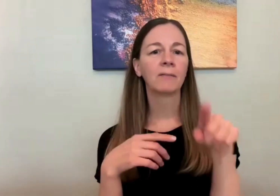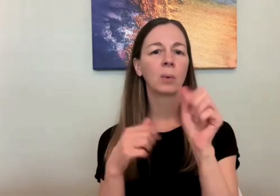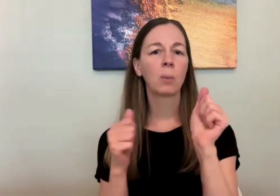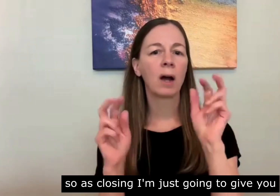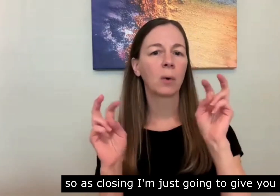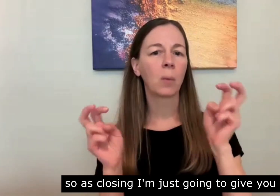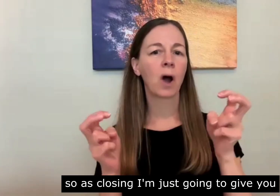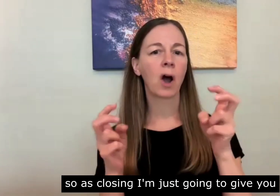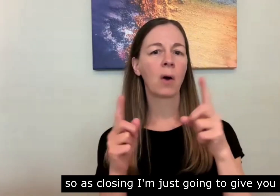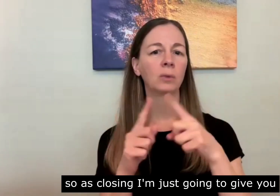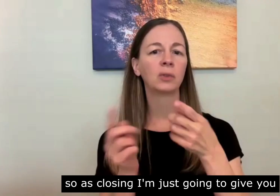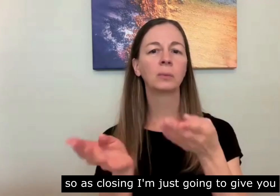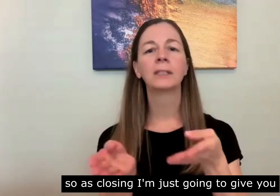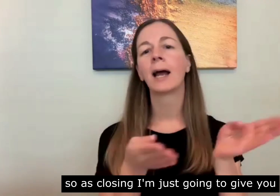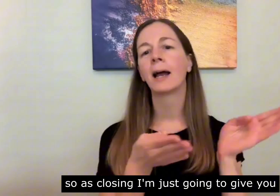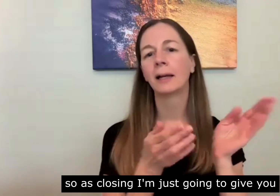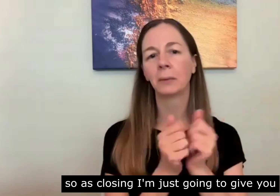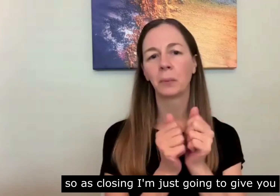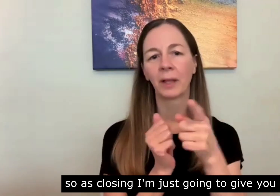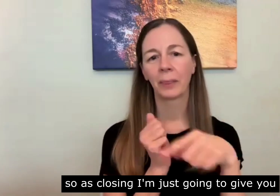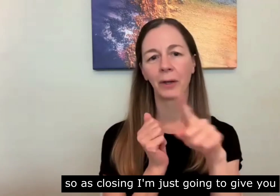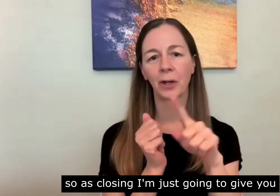So as closing, I'm just going to give you